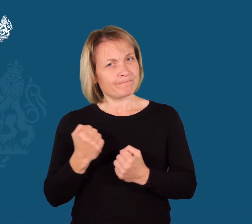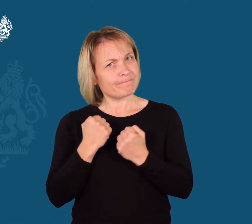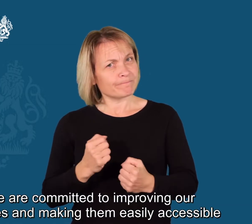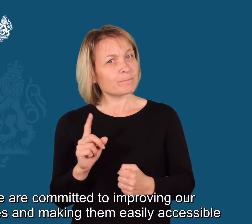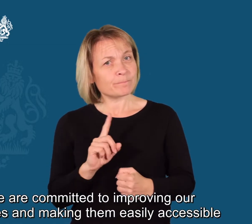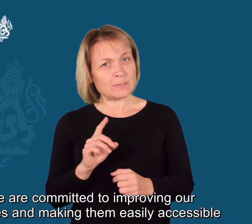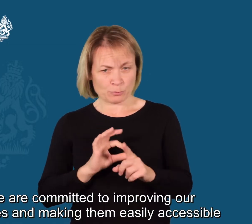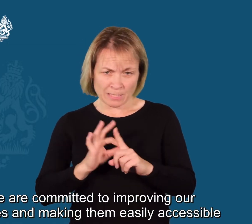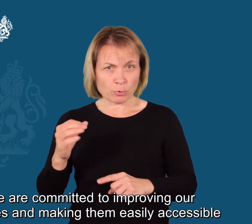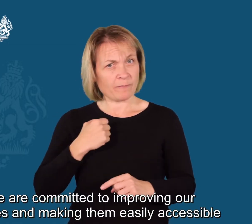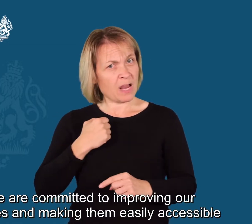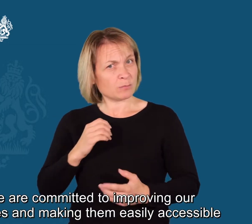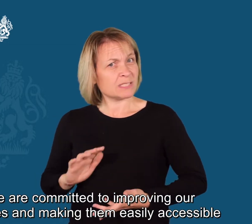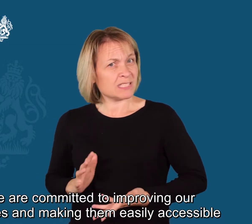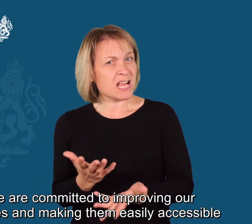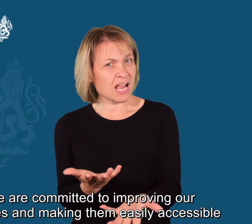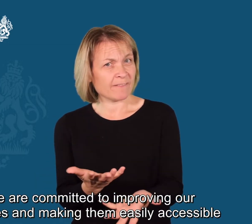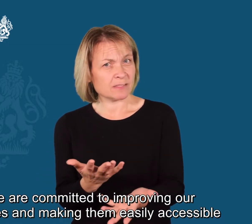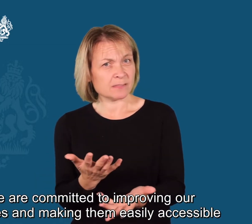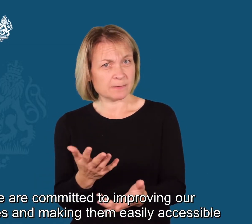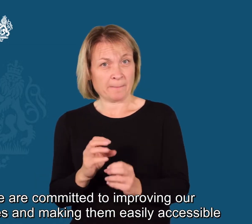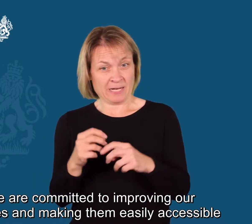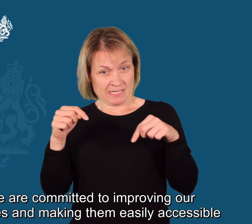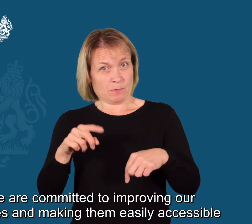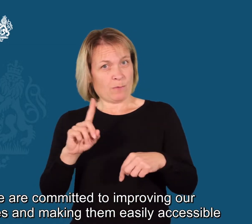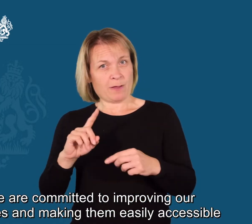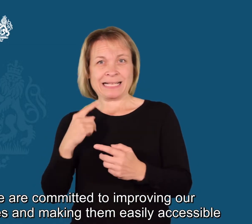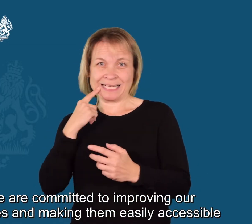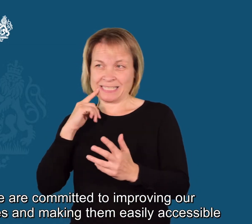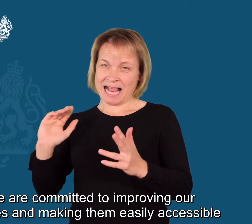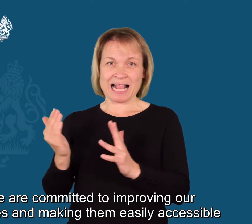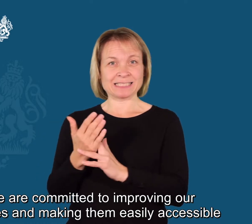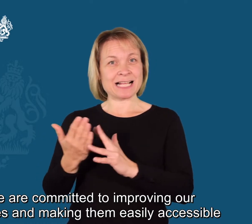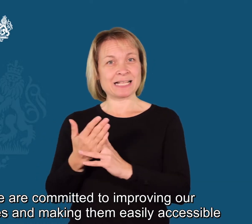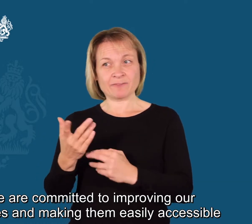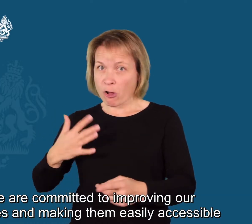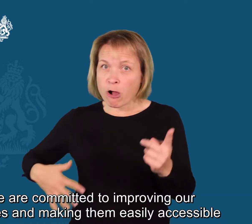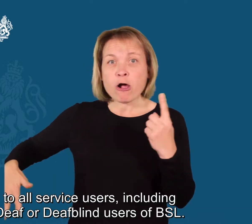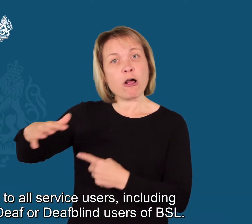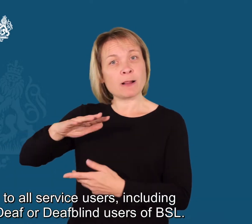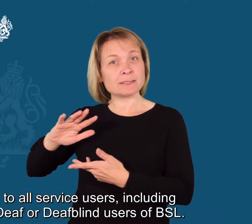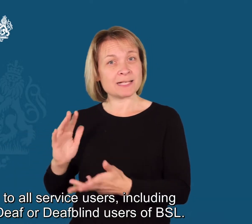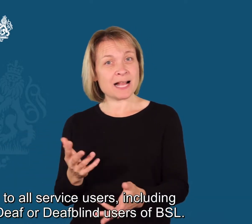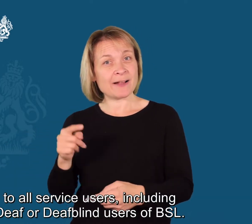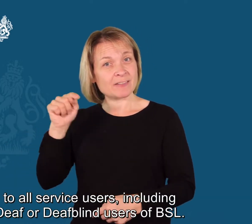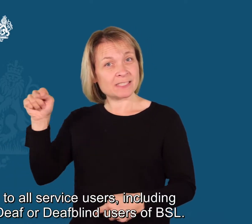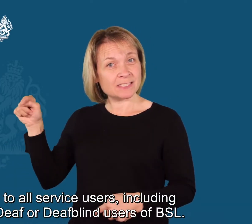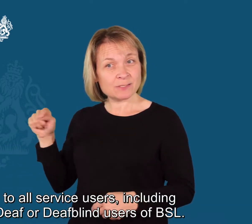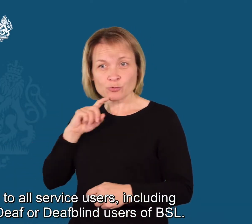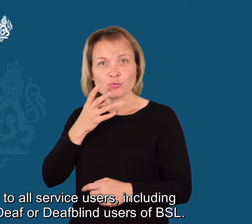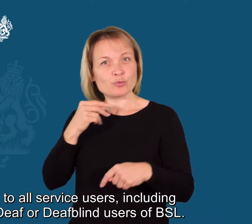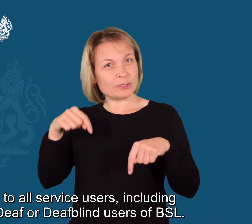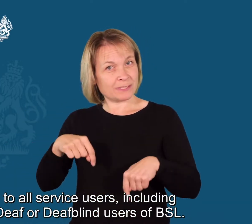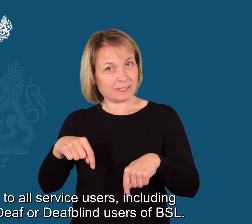We are committed to improving our services and making them easily accessible to all service users, including deaf or deafblind users of